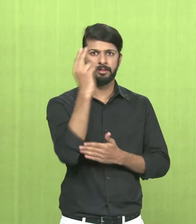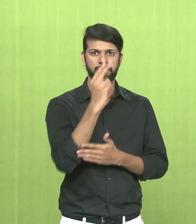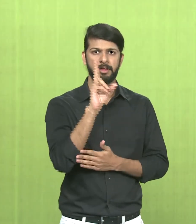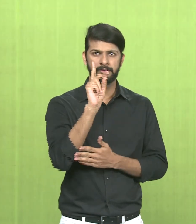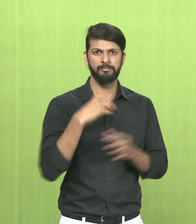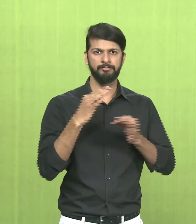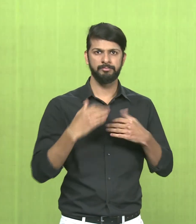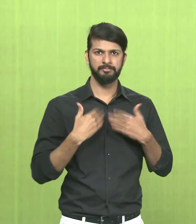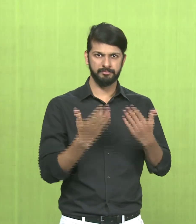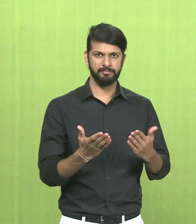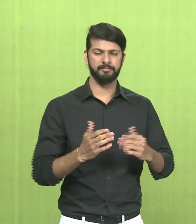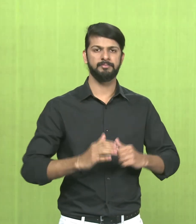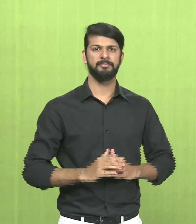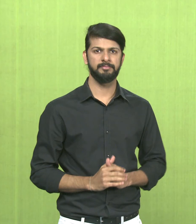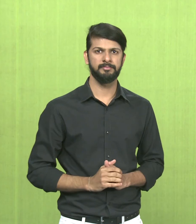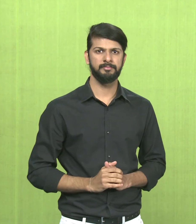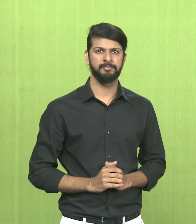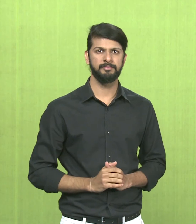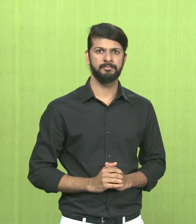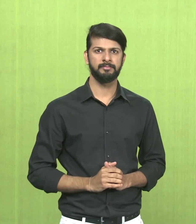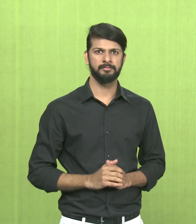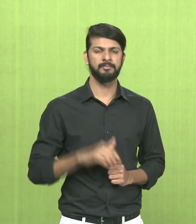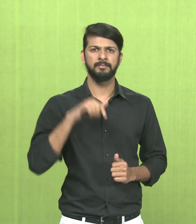Now let us discuss about the second painting.